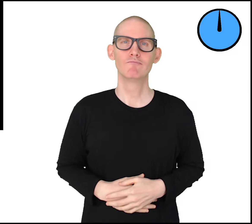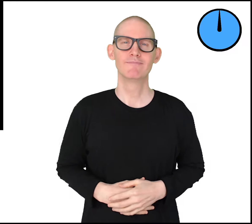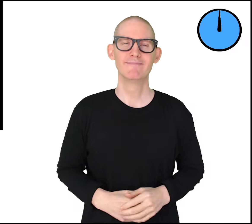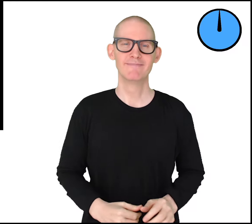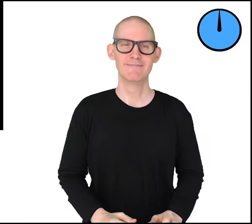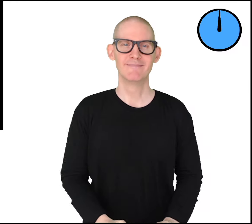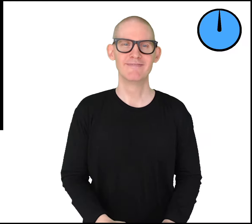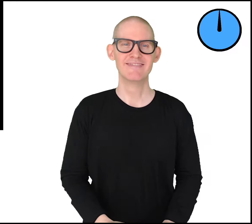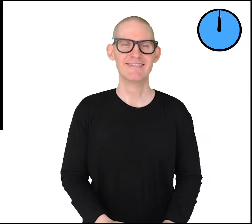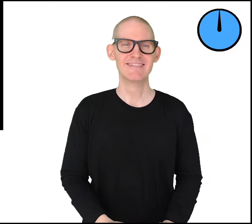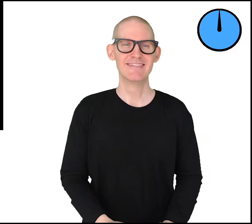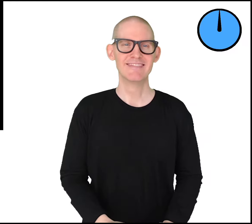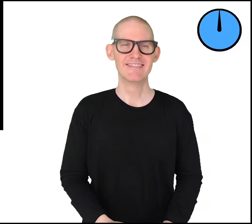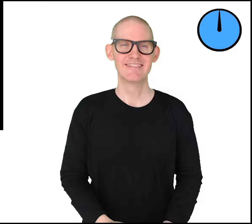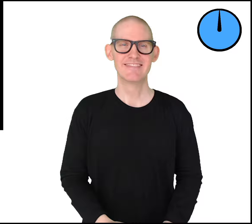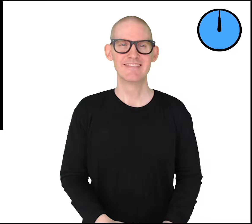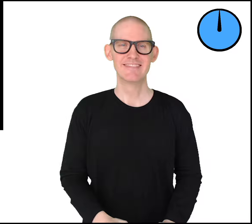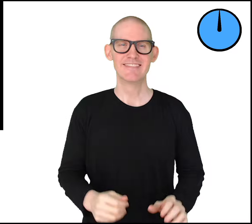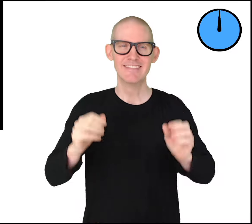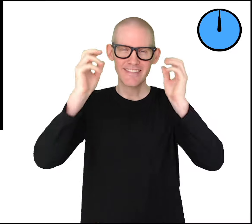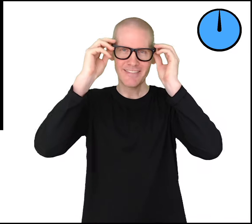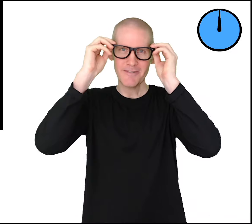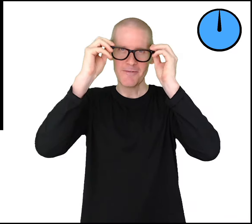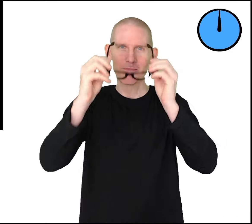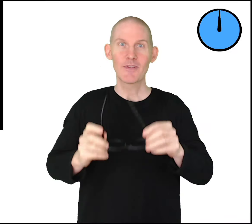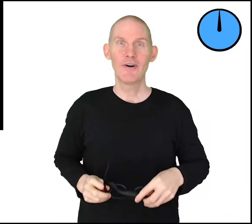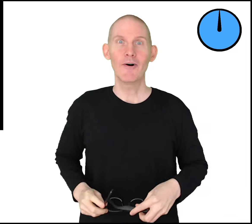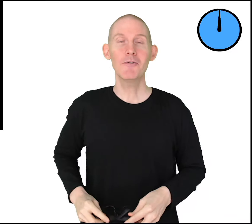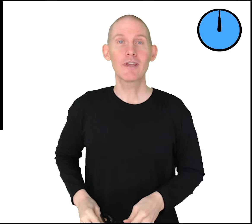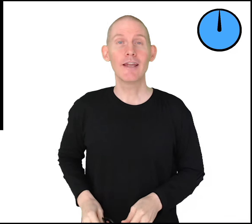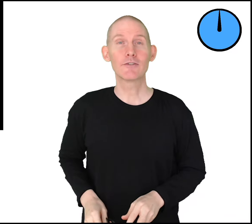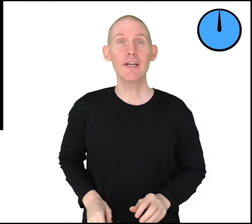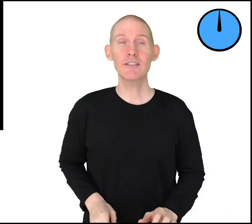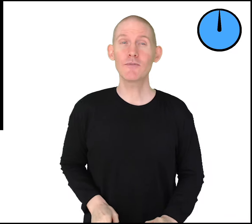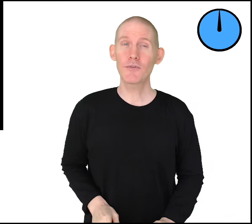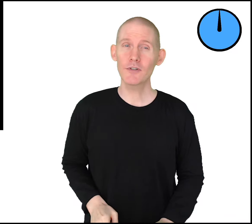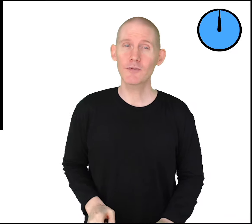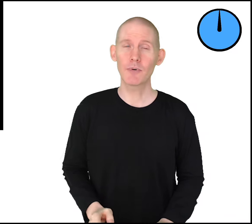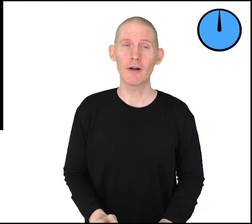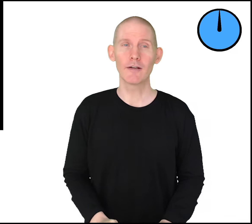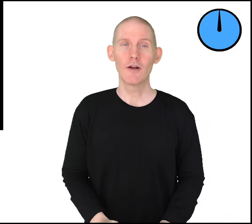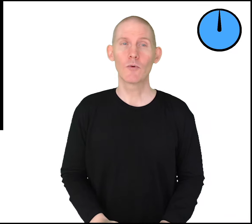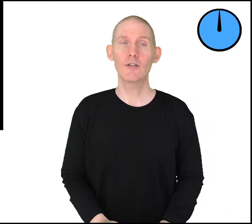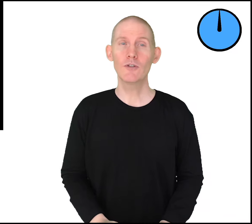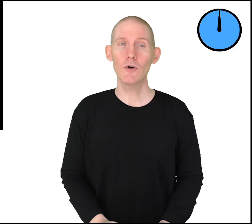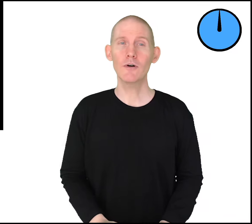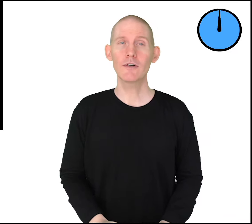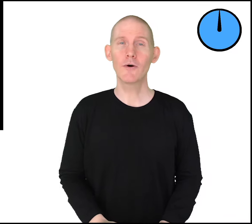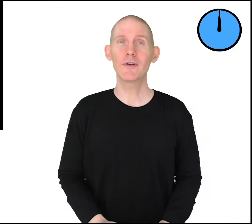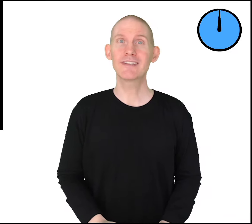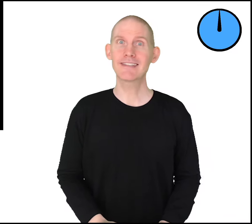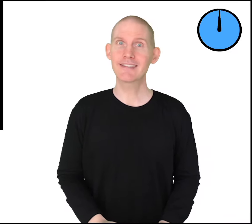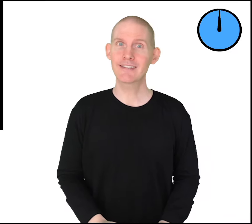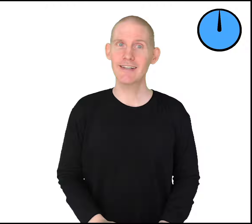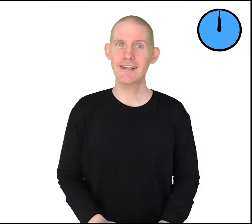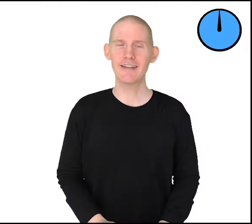Okay, so that's the first part. where you're going to sign,